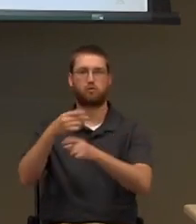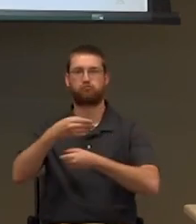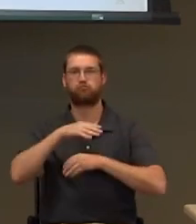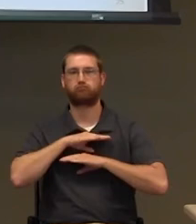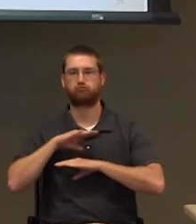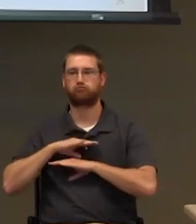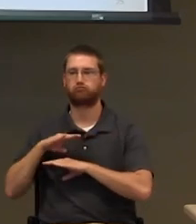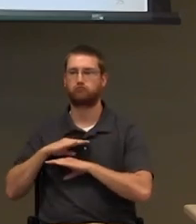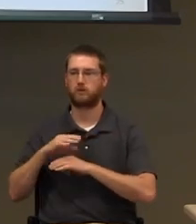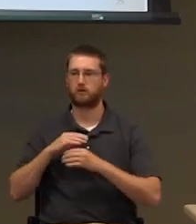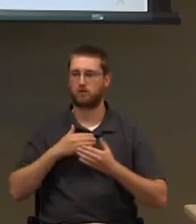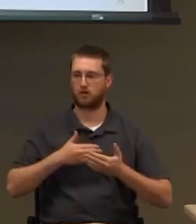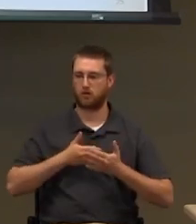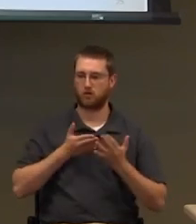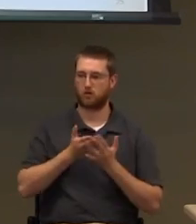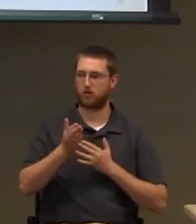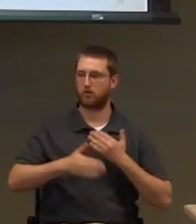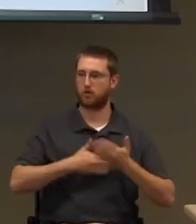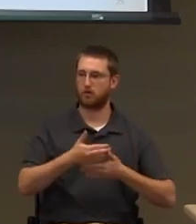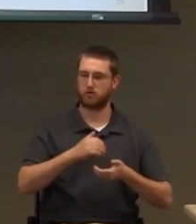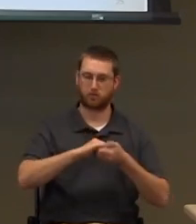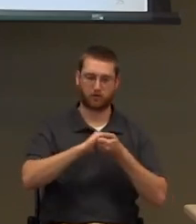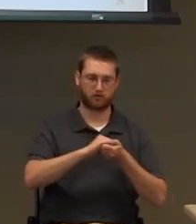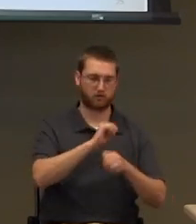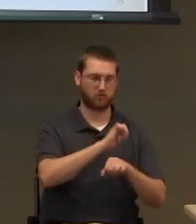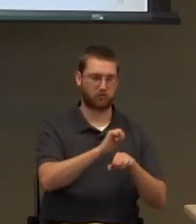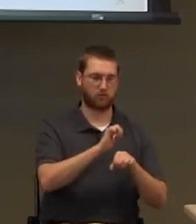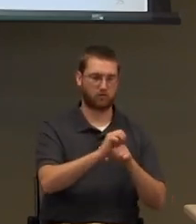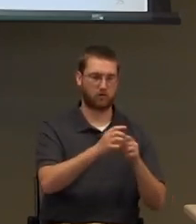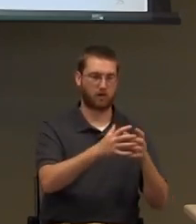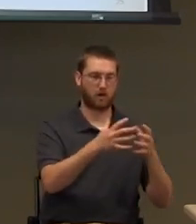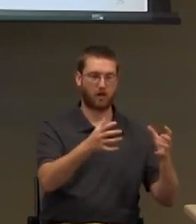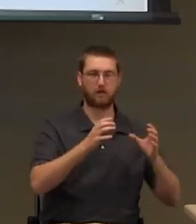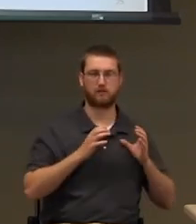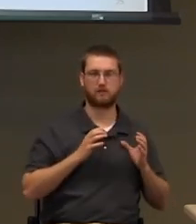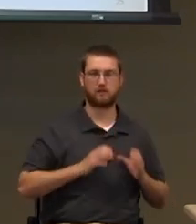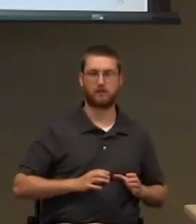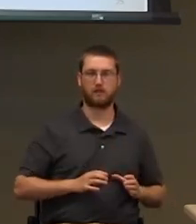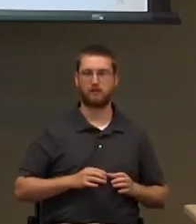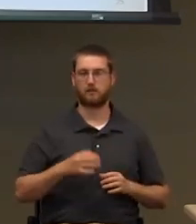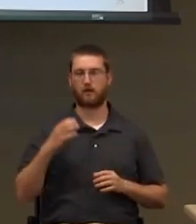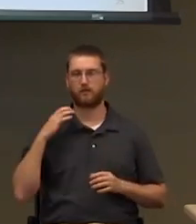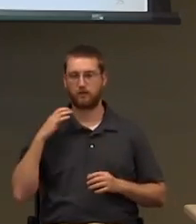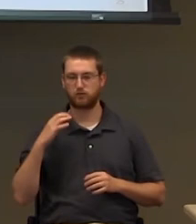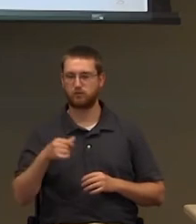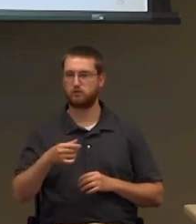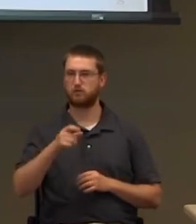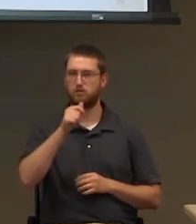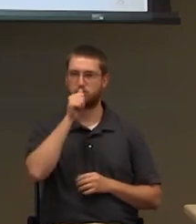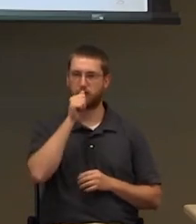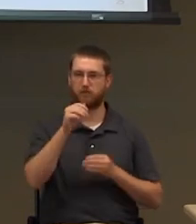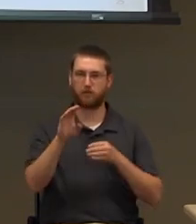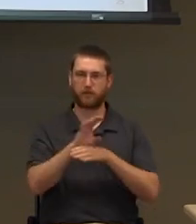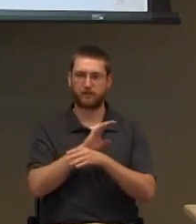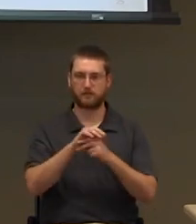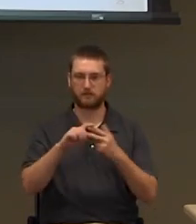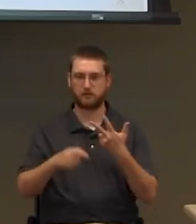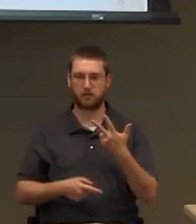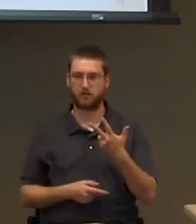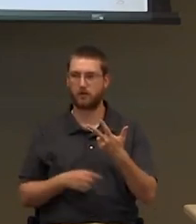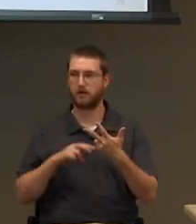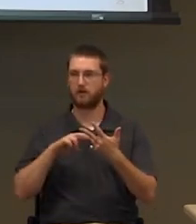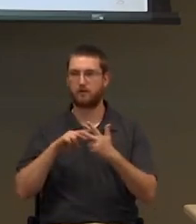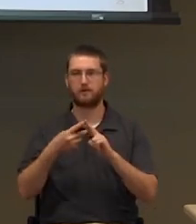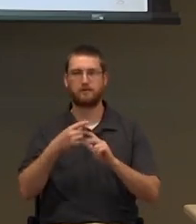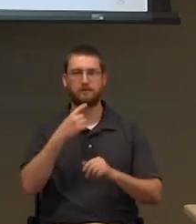through this process through a partnership of working with a vast majority of citizens, elected officials, and private businesses, then you say, you guys are